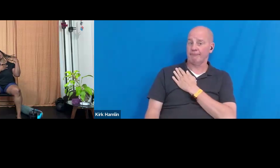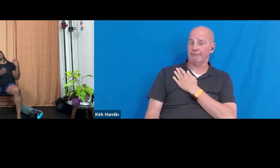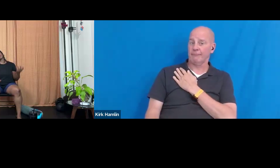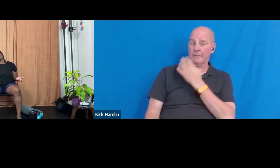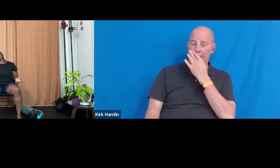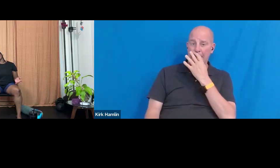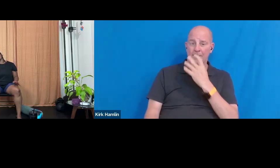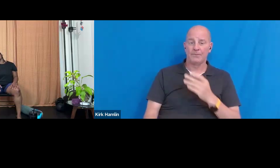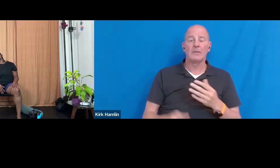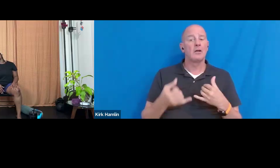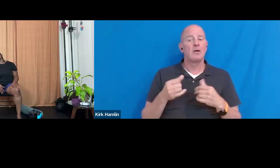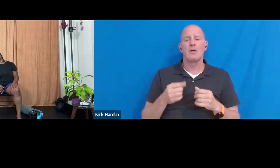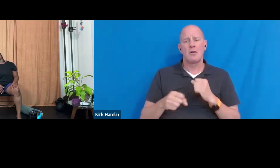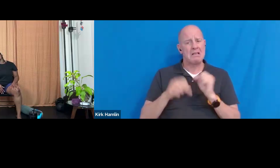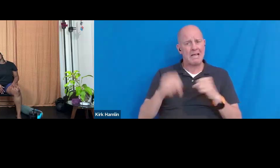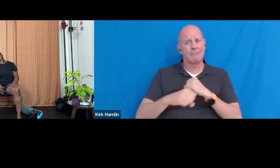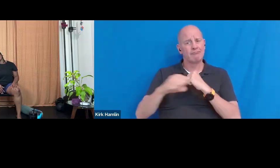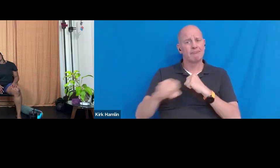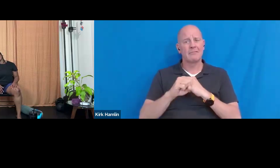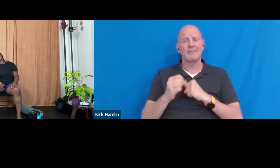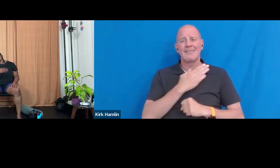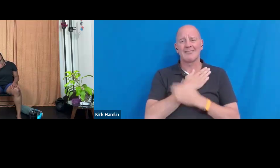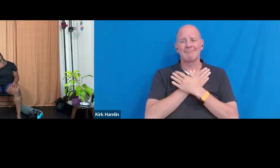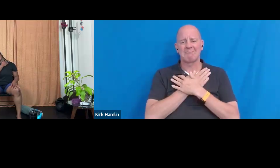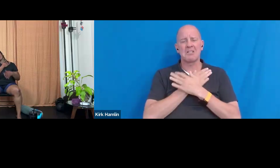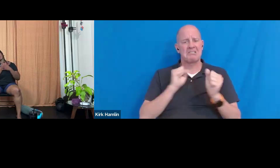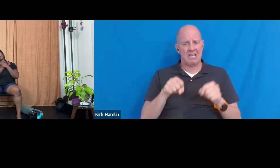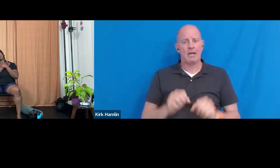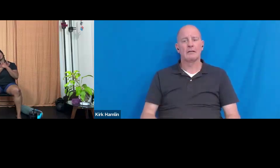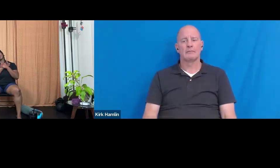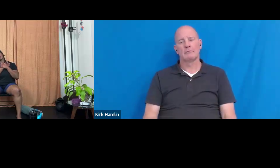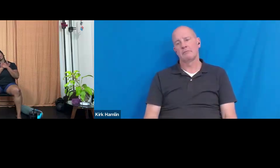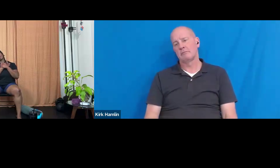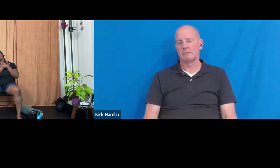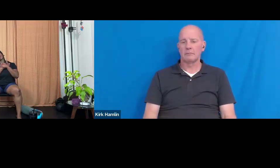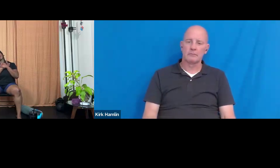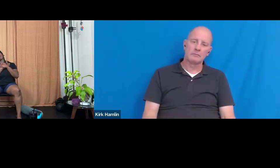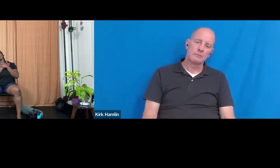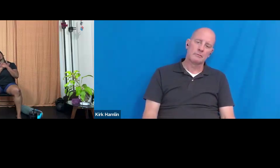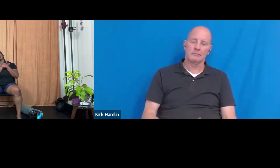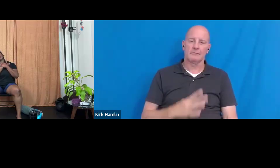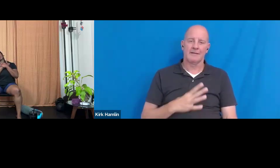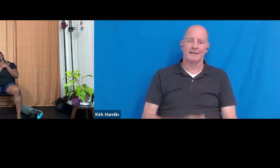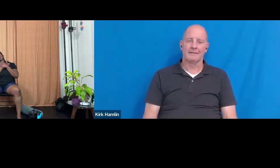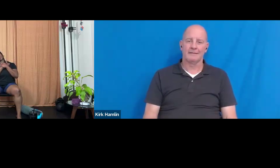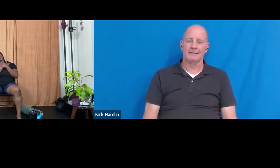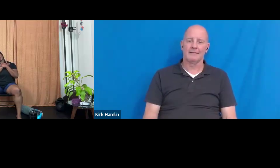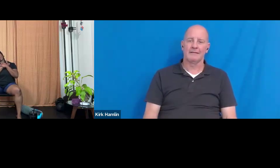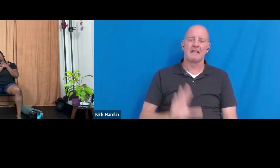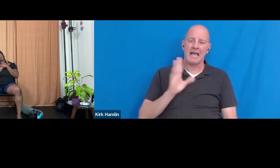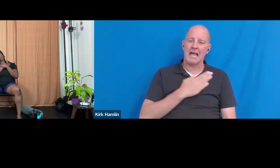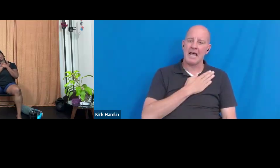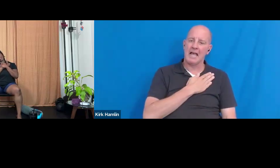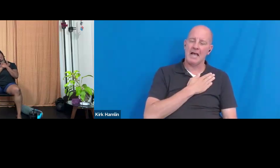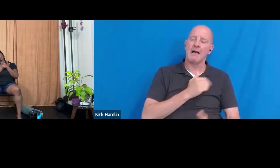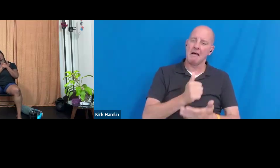stretch still works without the hands. Not necessary. Just kind of adds a little oomph to it.